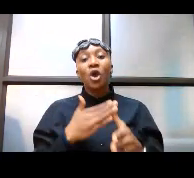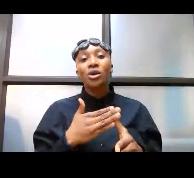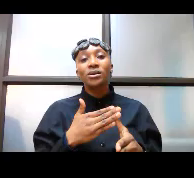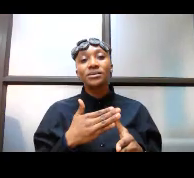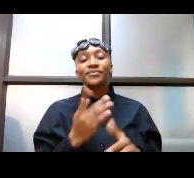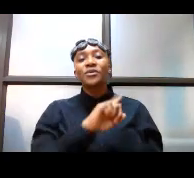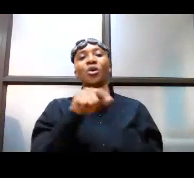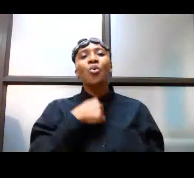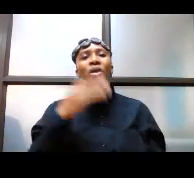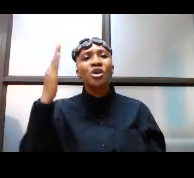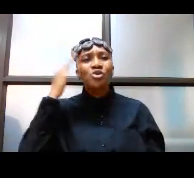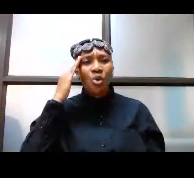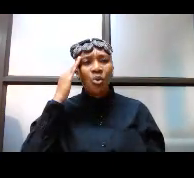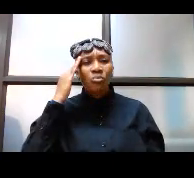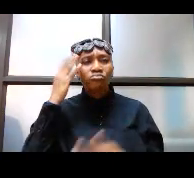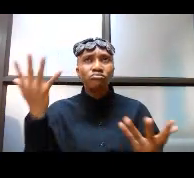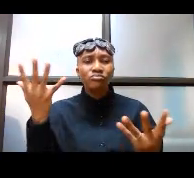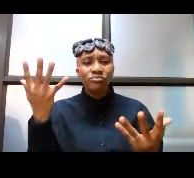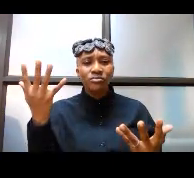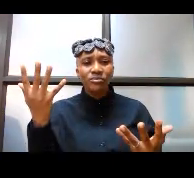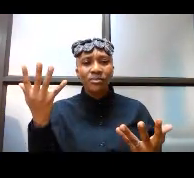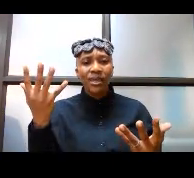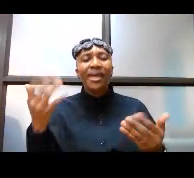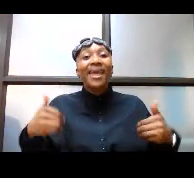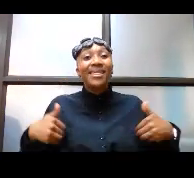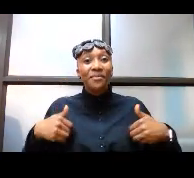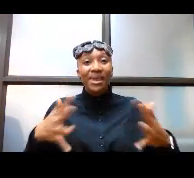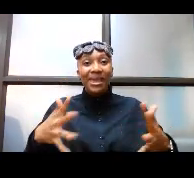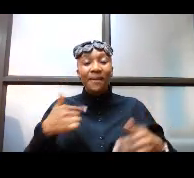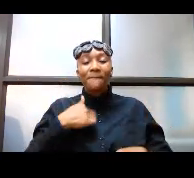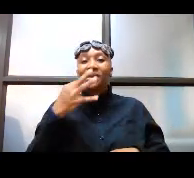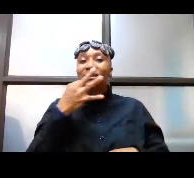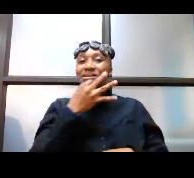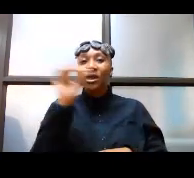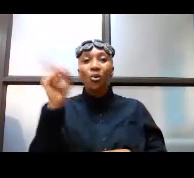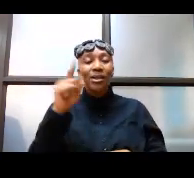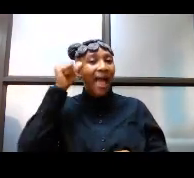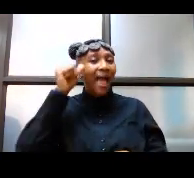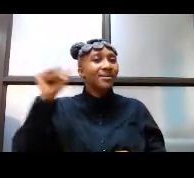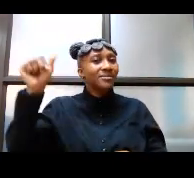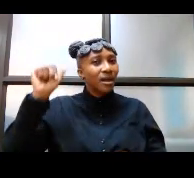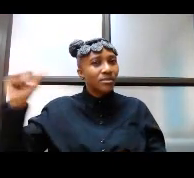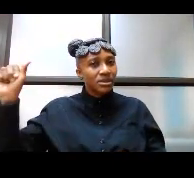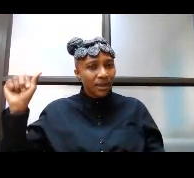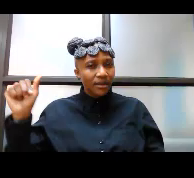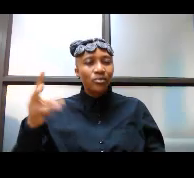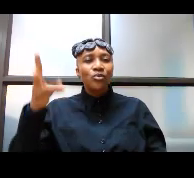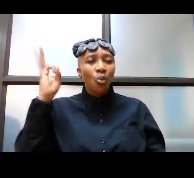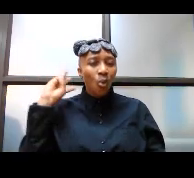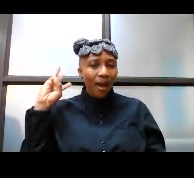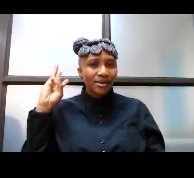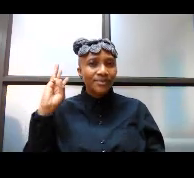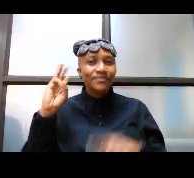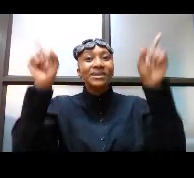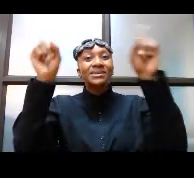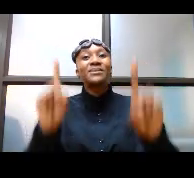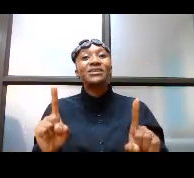we know that in the beginning, I said the assumption was special schools are well